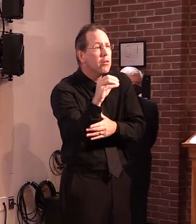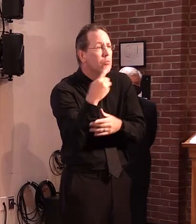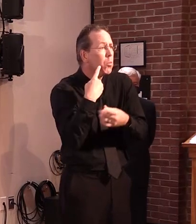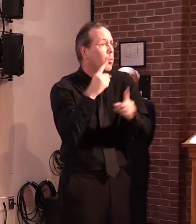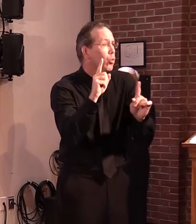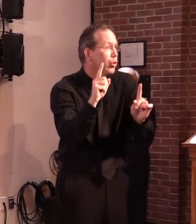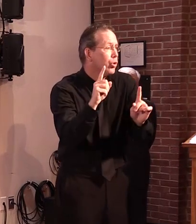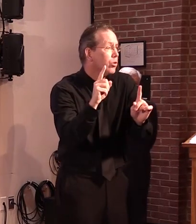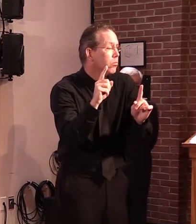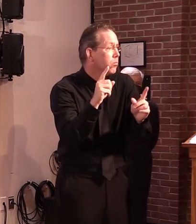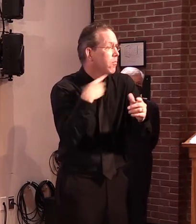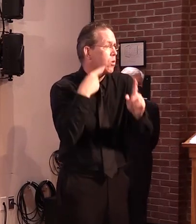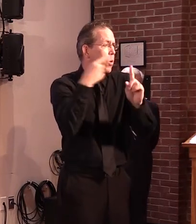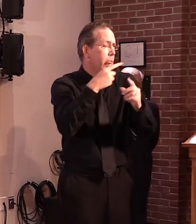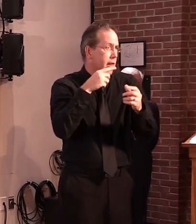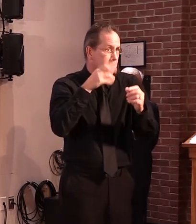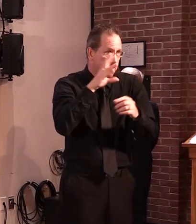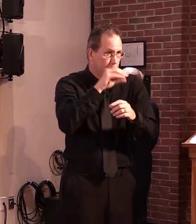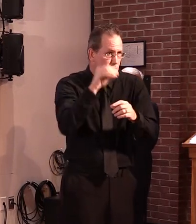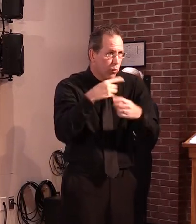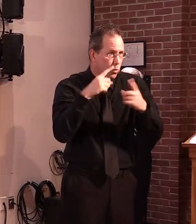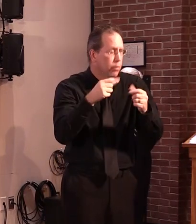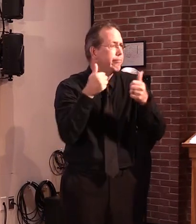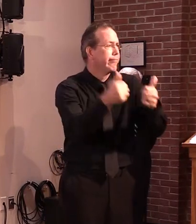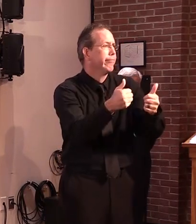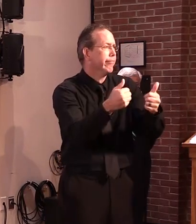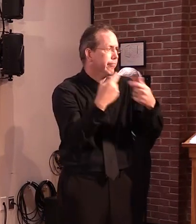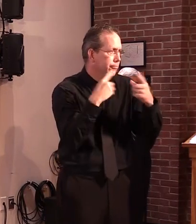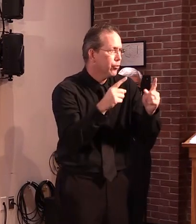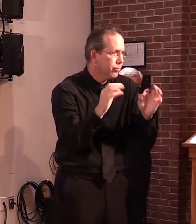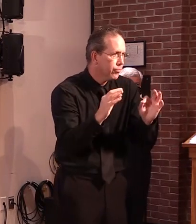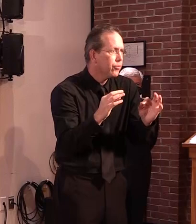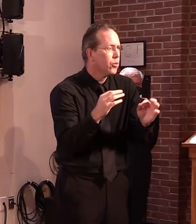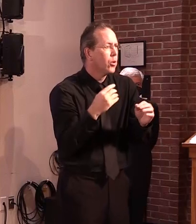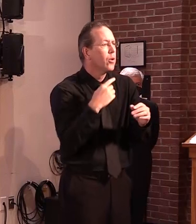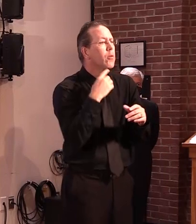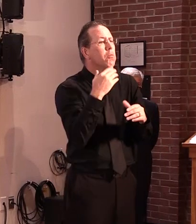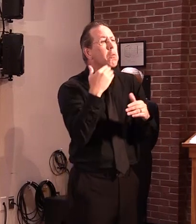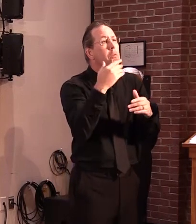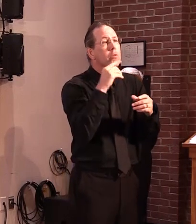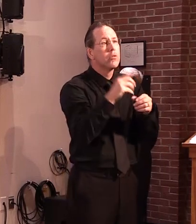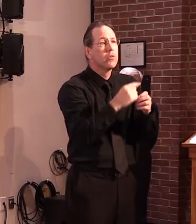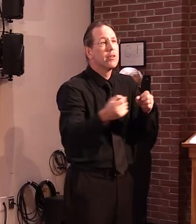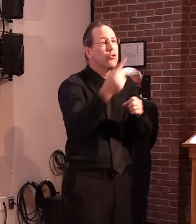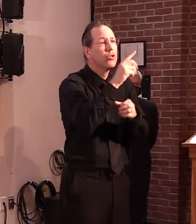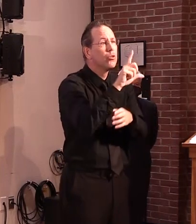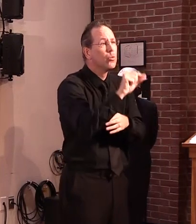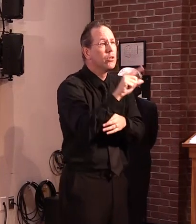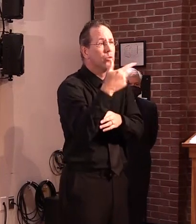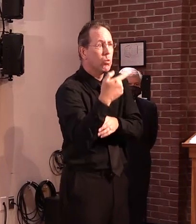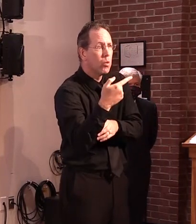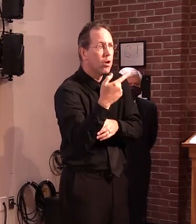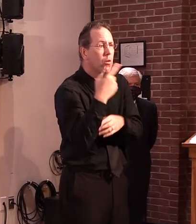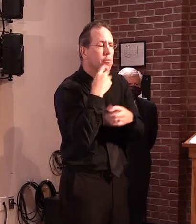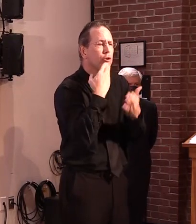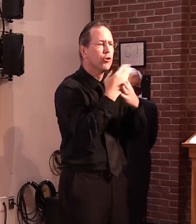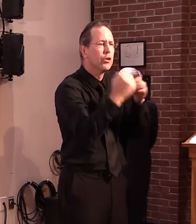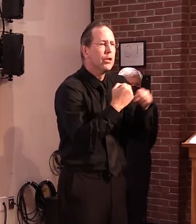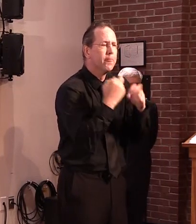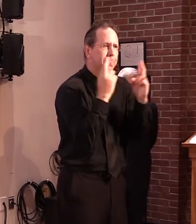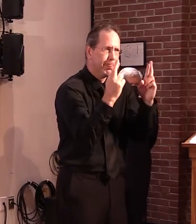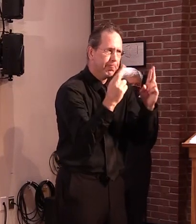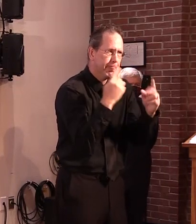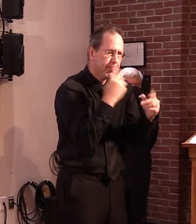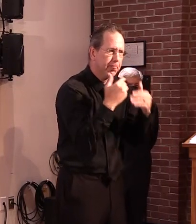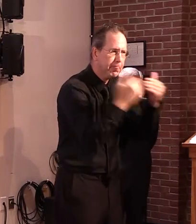into 2021, we are going to be in good shape. And that's what I'm hoping for. It's aspirational, but I think we can